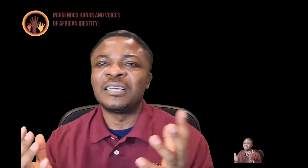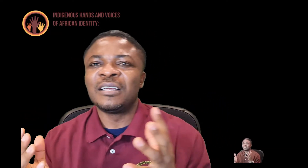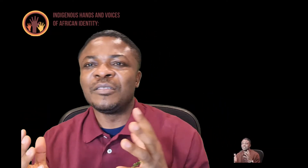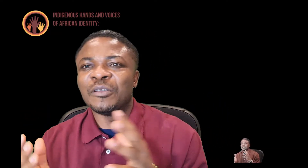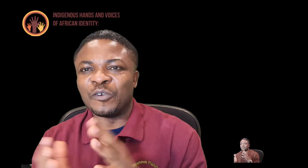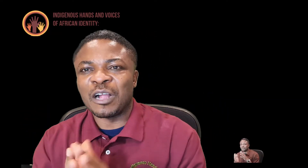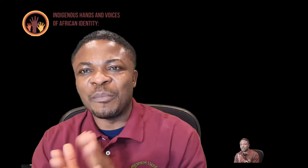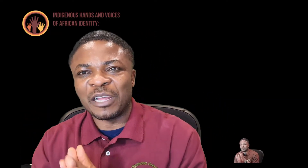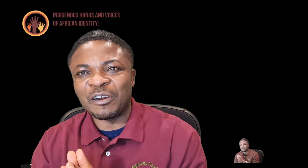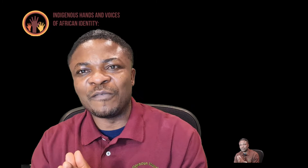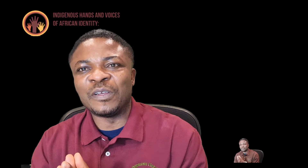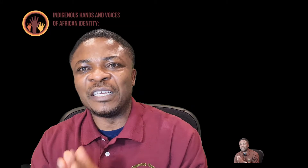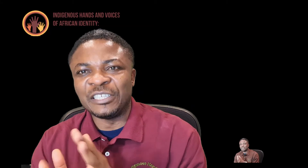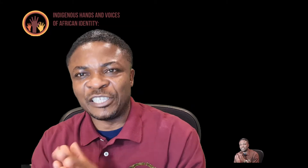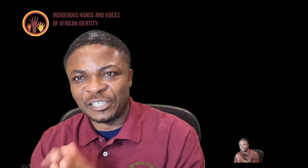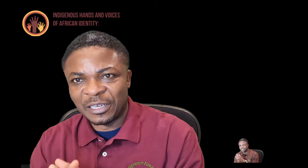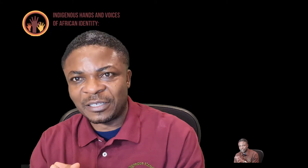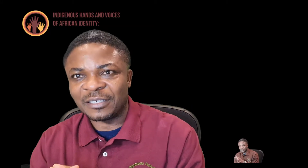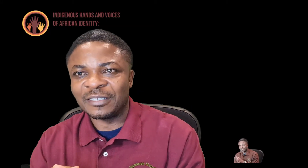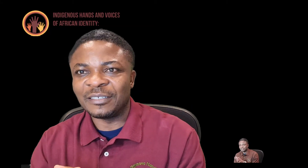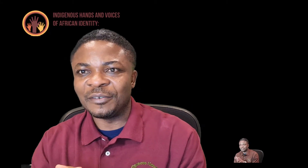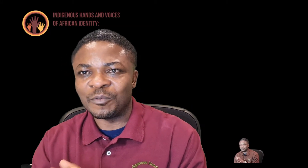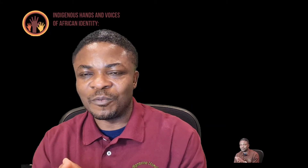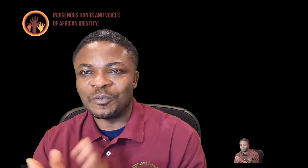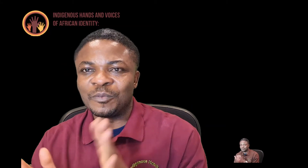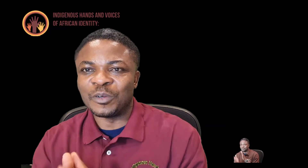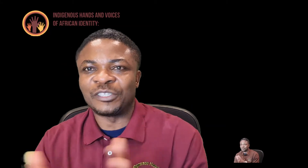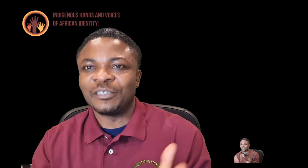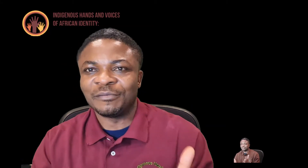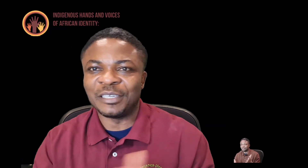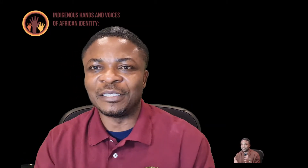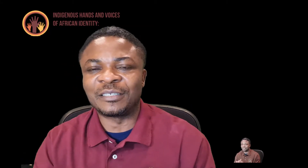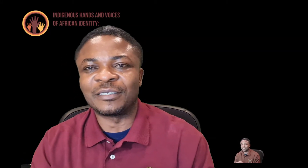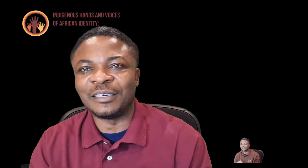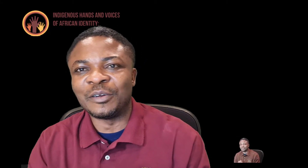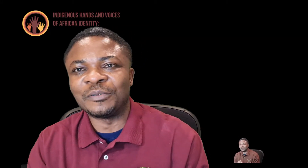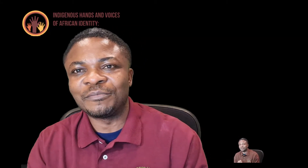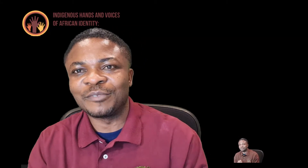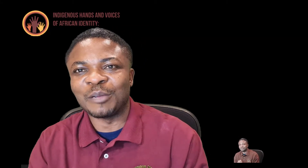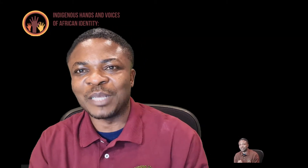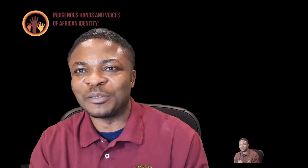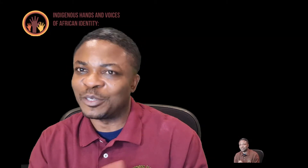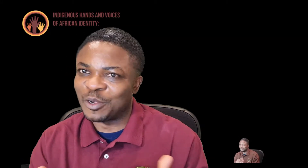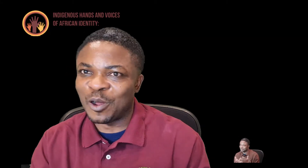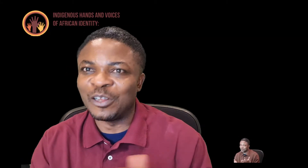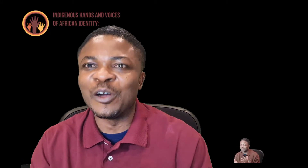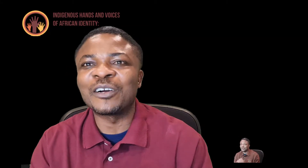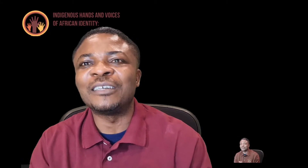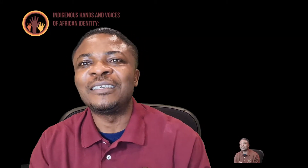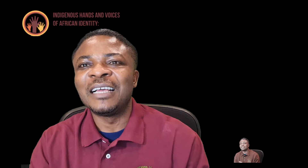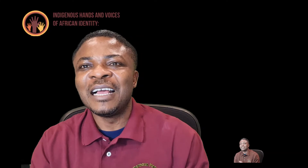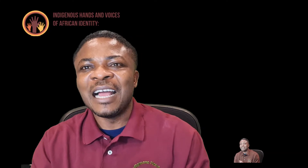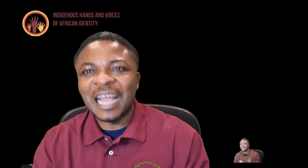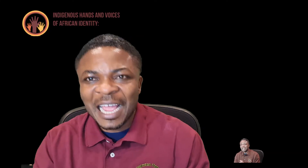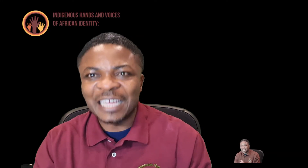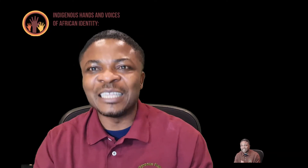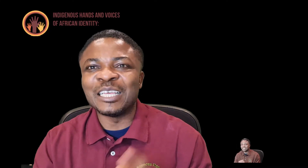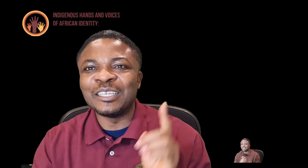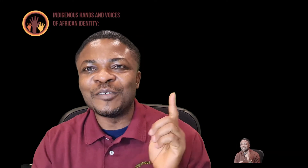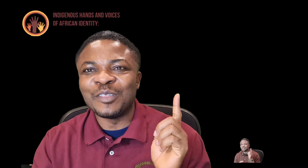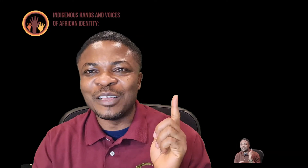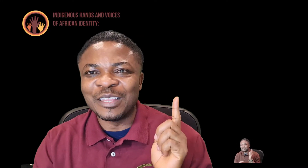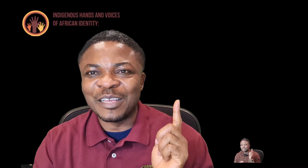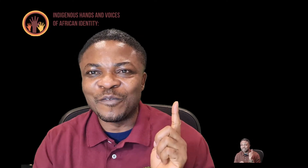has the vocabulary of the indigenous, which is, sometimes also called local,